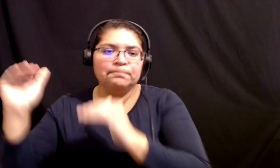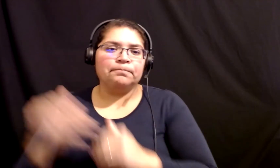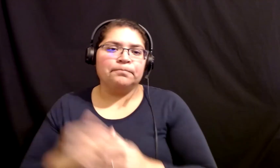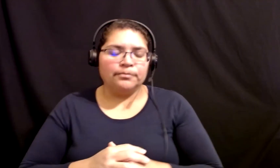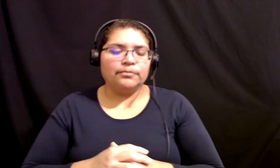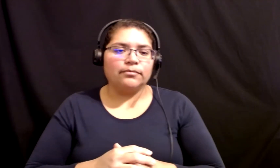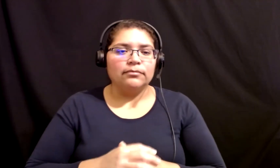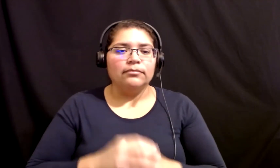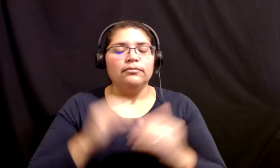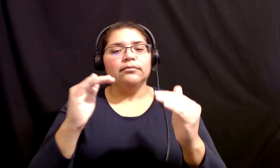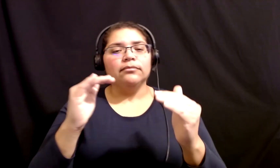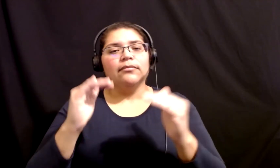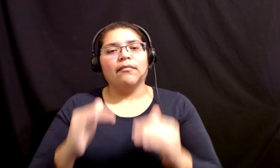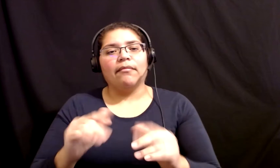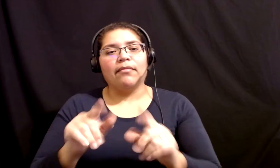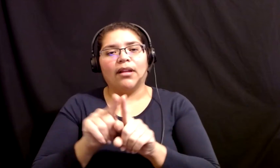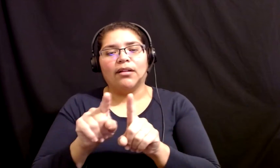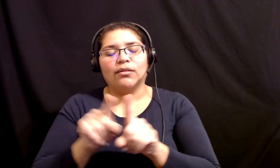then